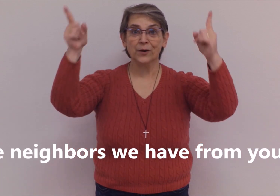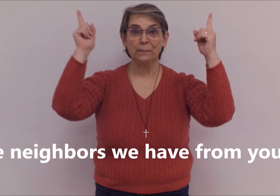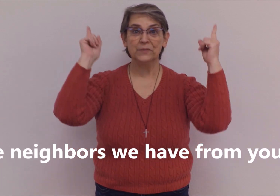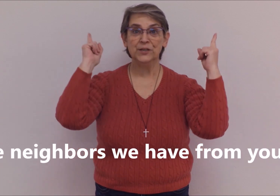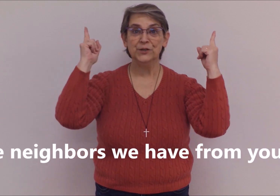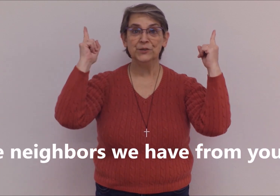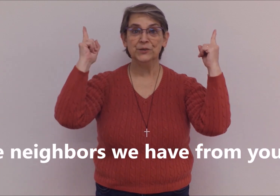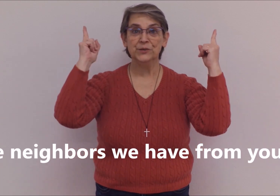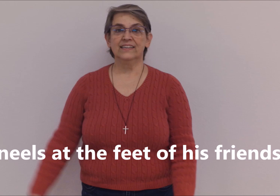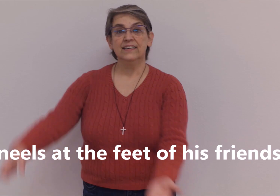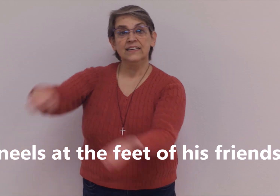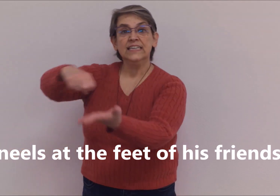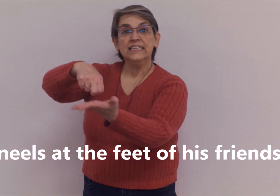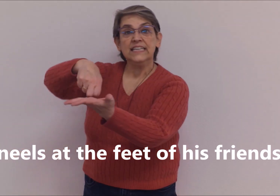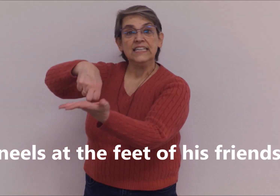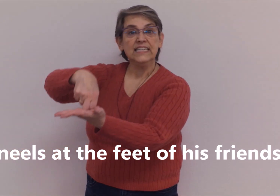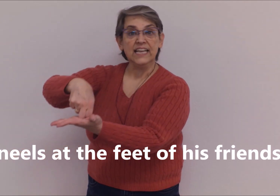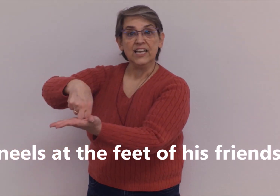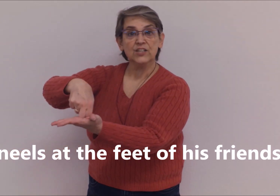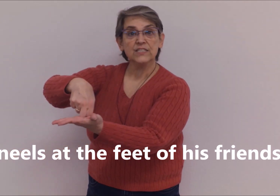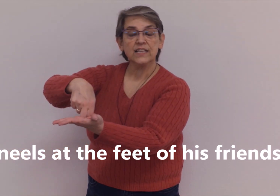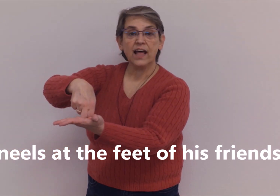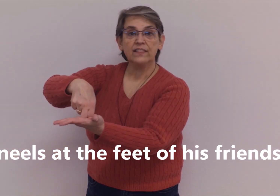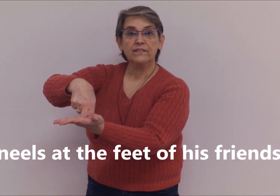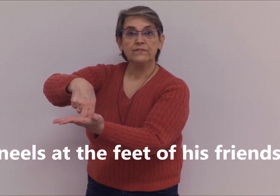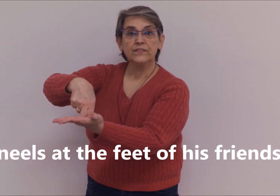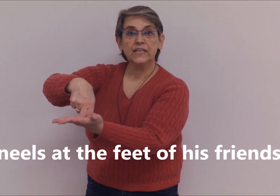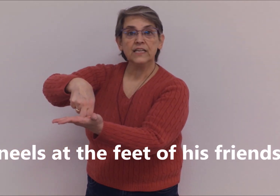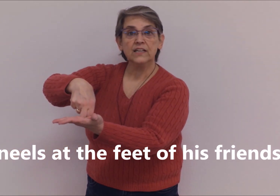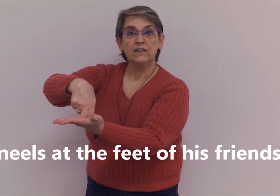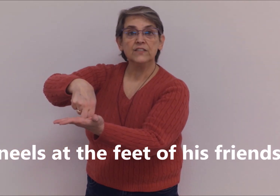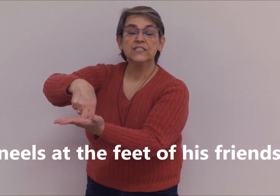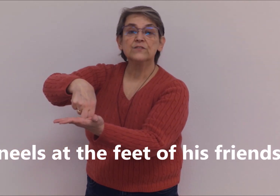from you. Kneels at the feet of his